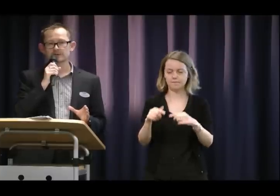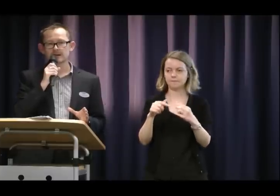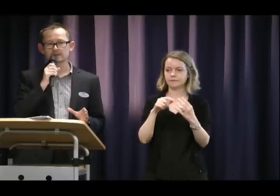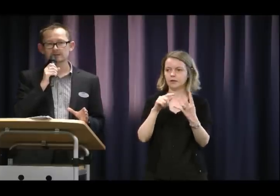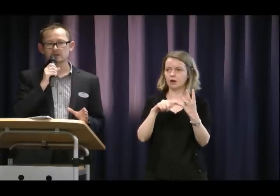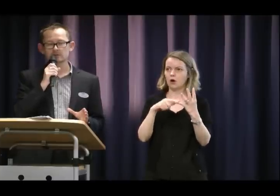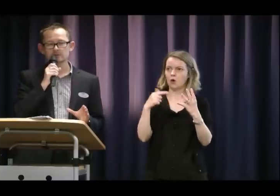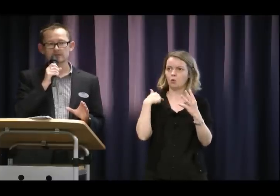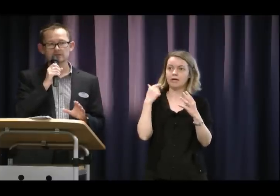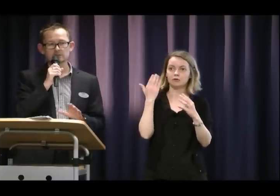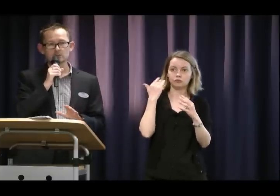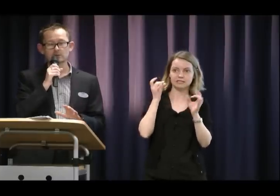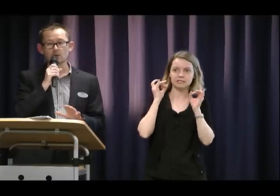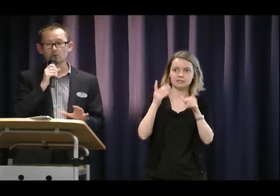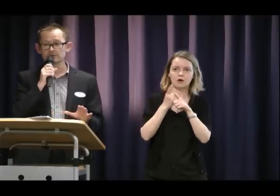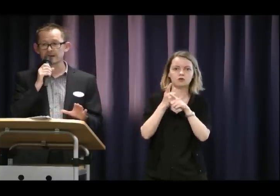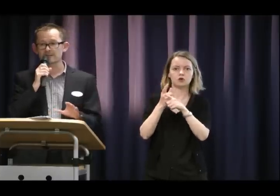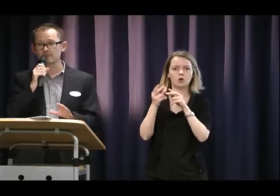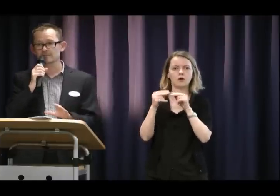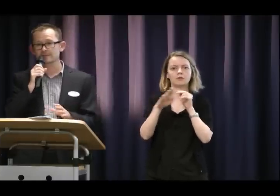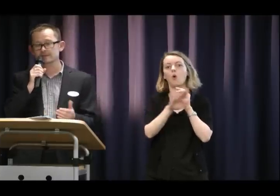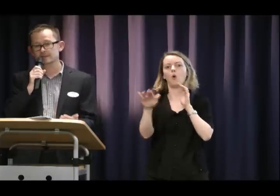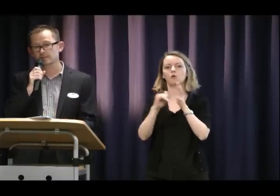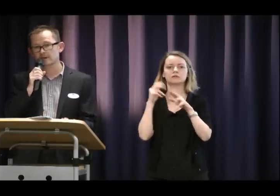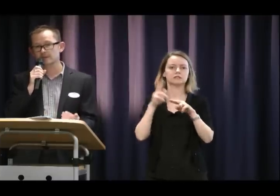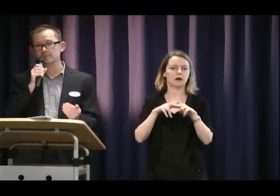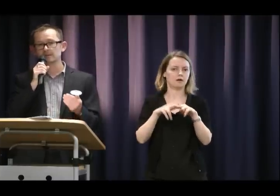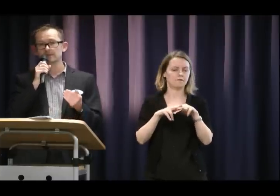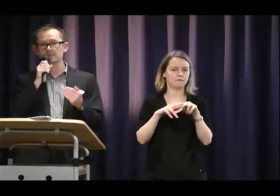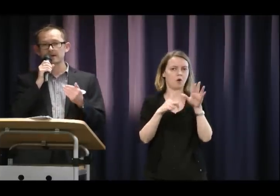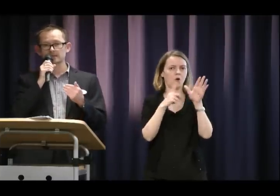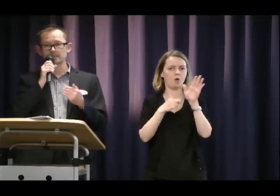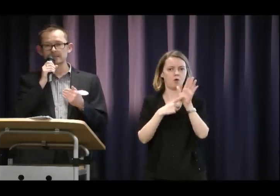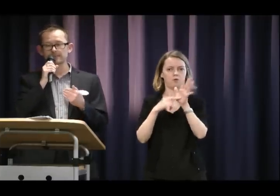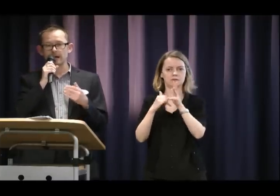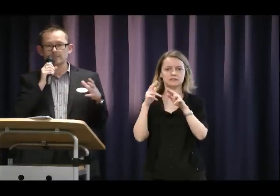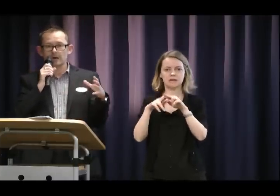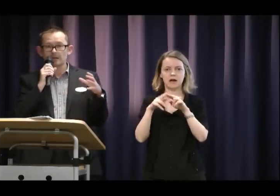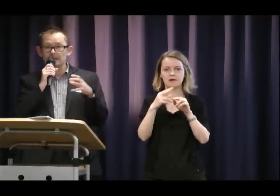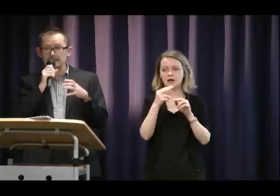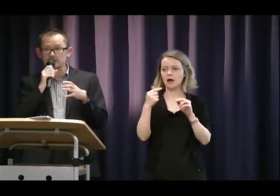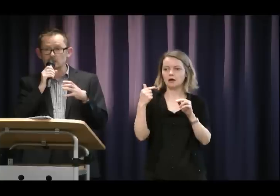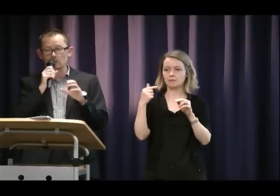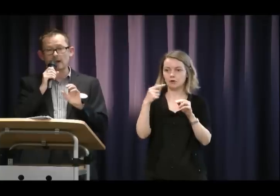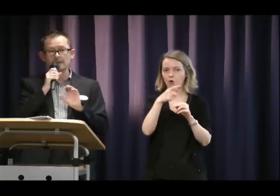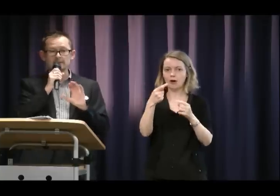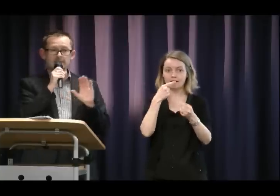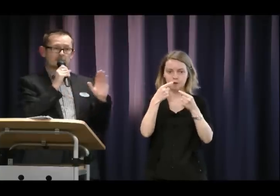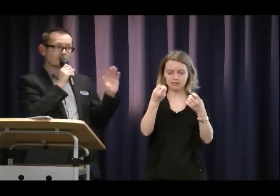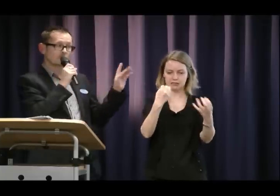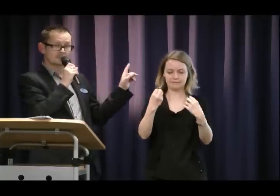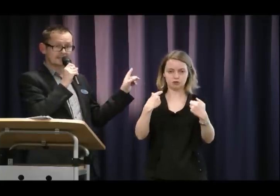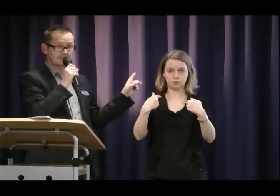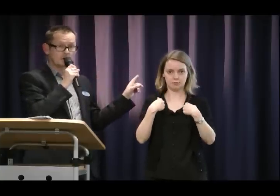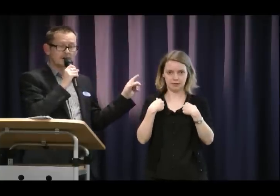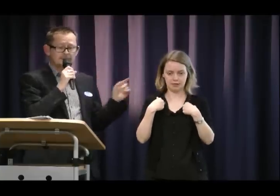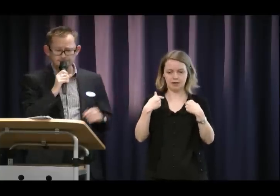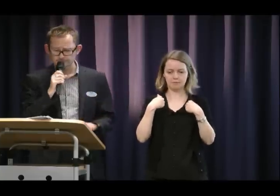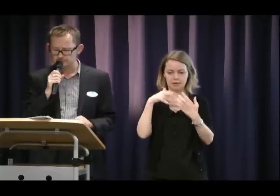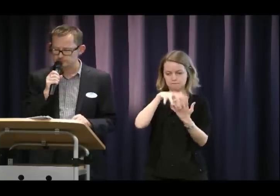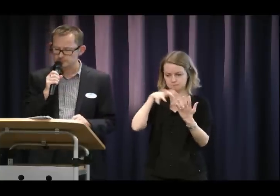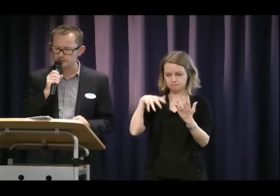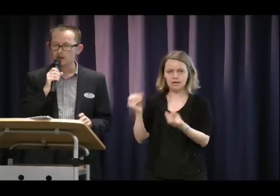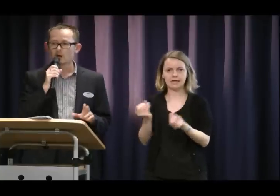also started consultation with all staff members, and some of that has been fed back to me. I'm kind of getting it all and then sending it on to